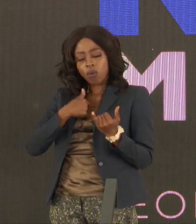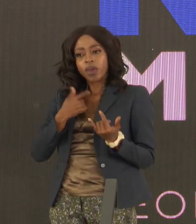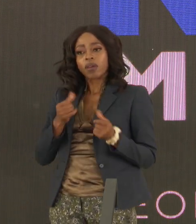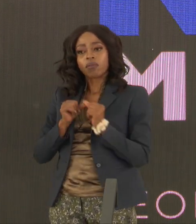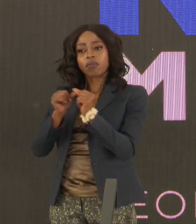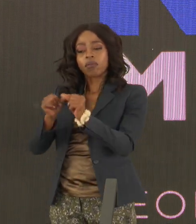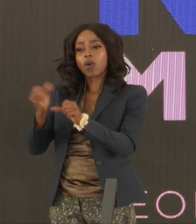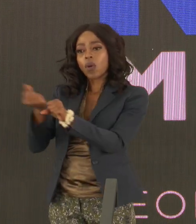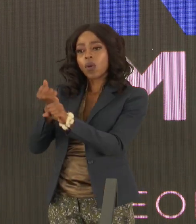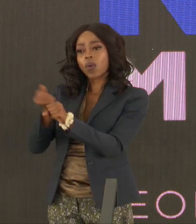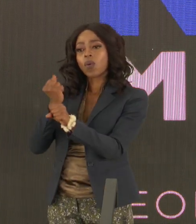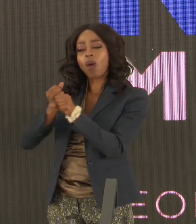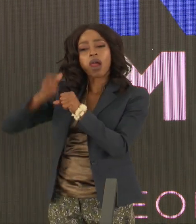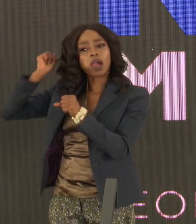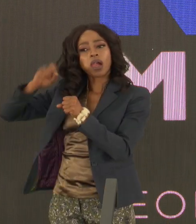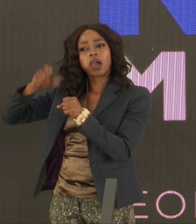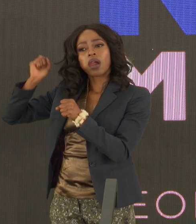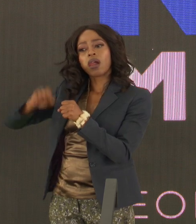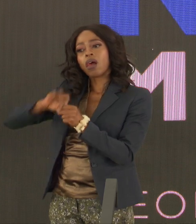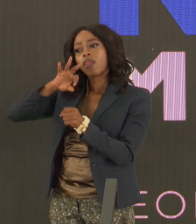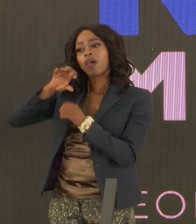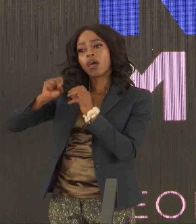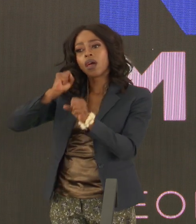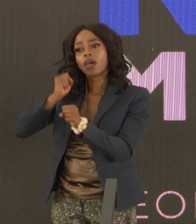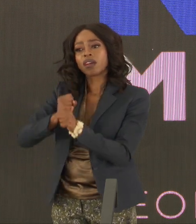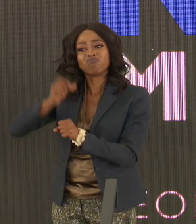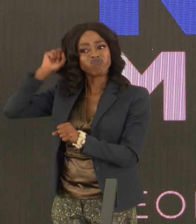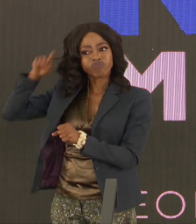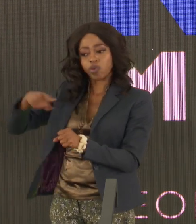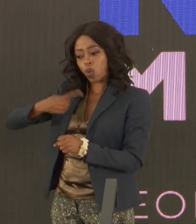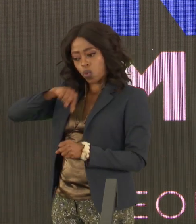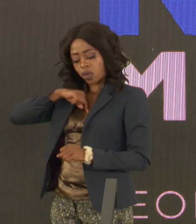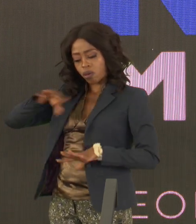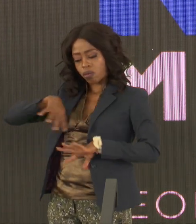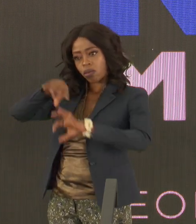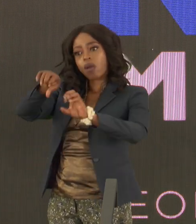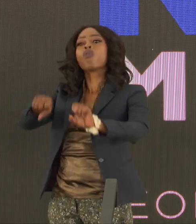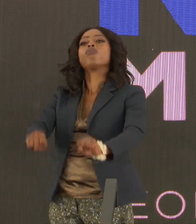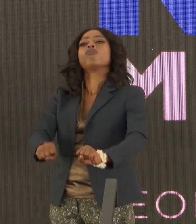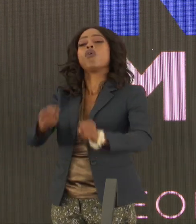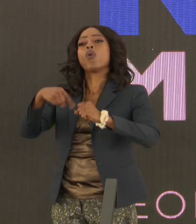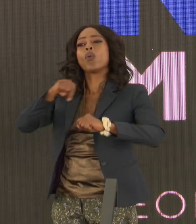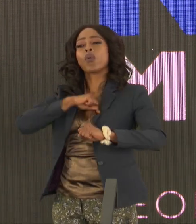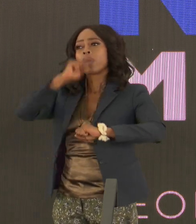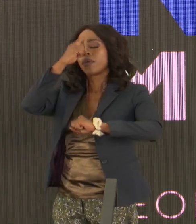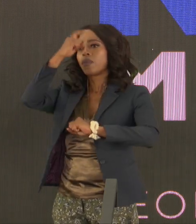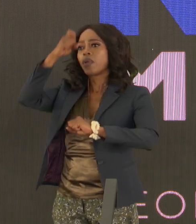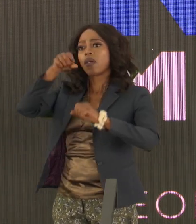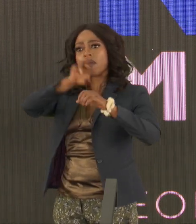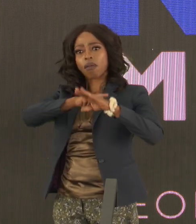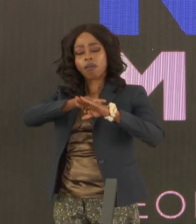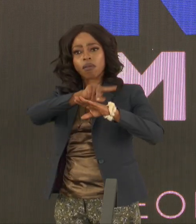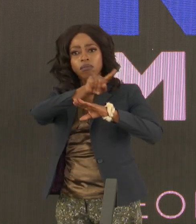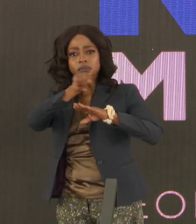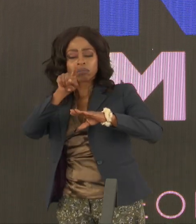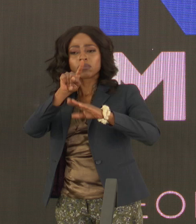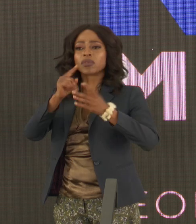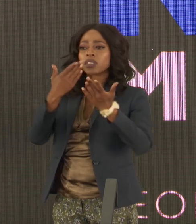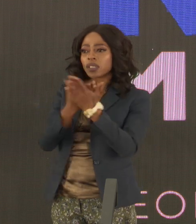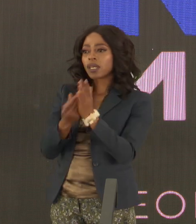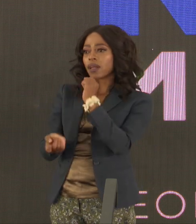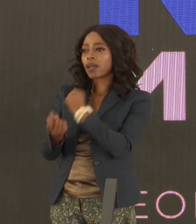the work that has been neglected for 30 years. As Rise Mzansi, we believe that non-racialism